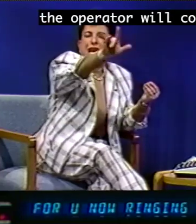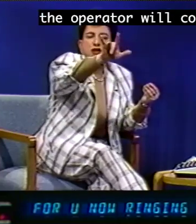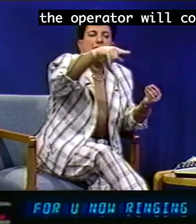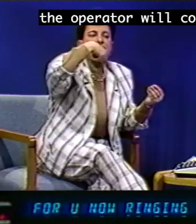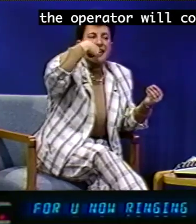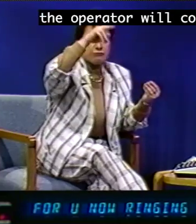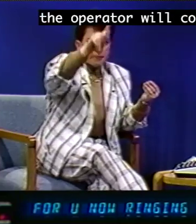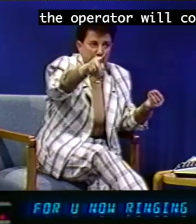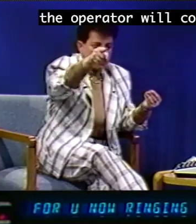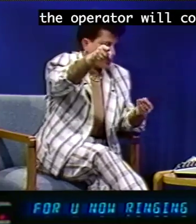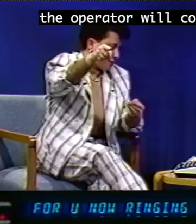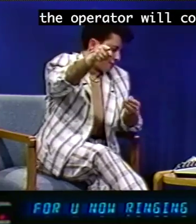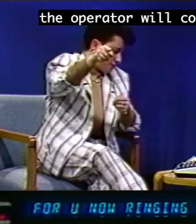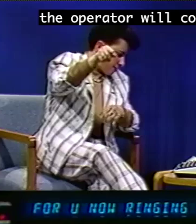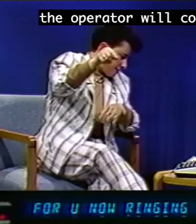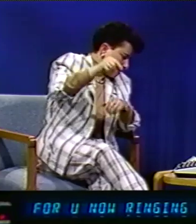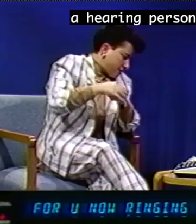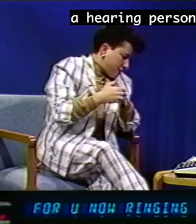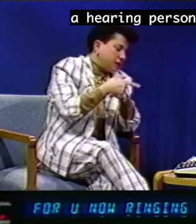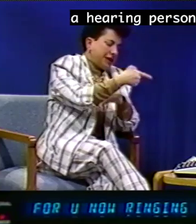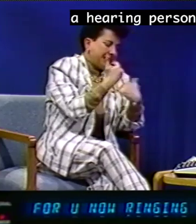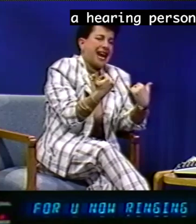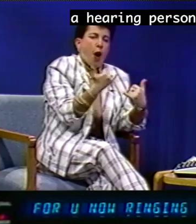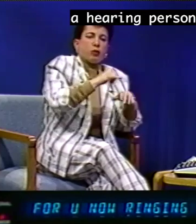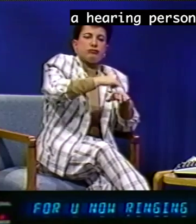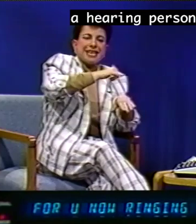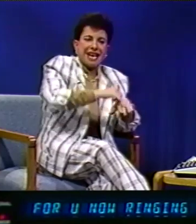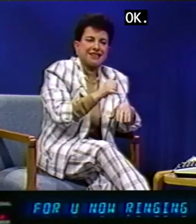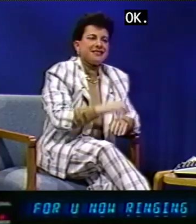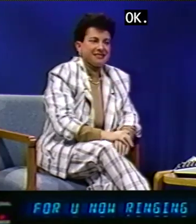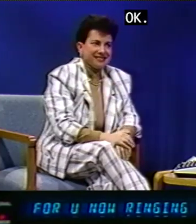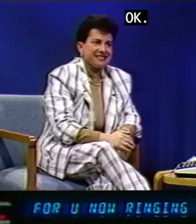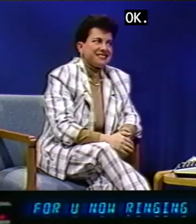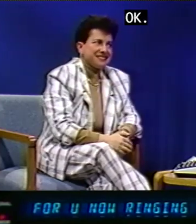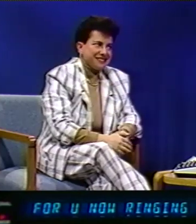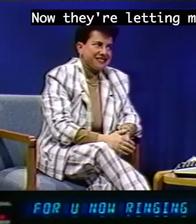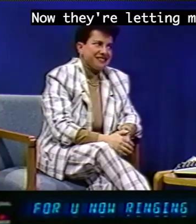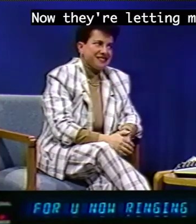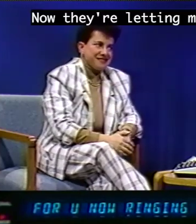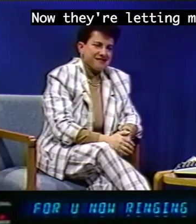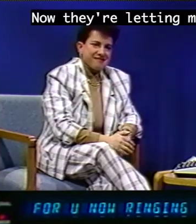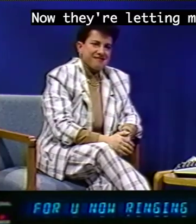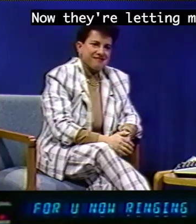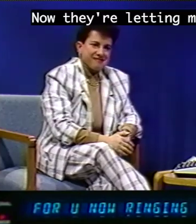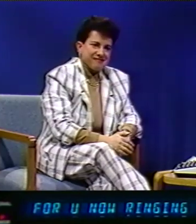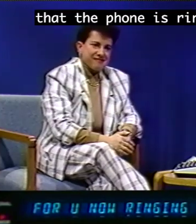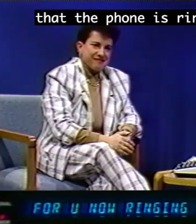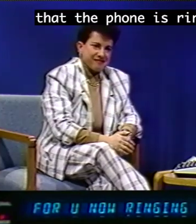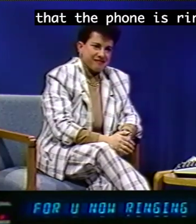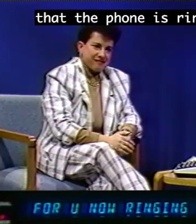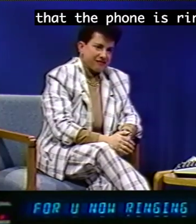the operator will contact a hearing person. Okay, now they're letting me know that the phone is ringing.